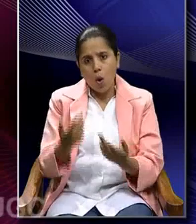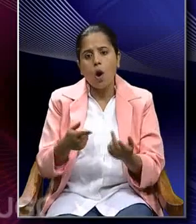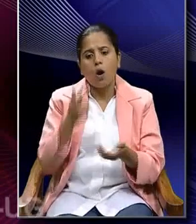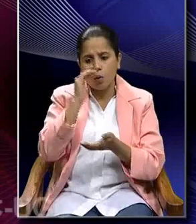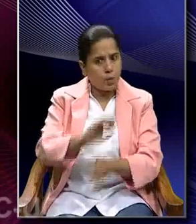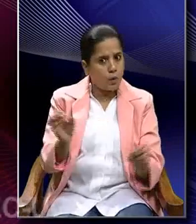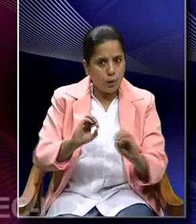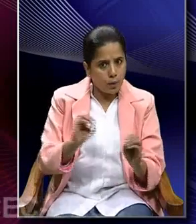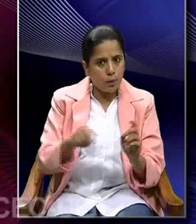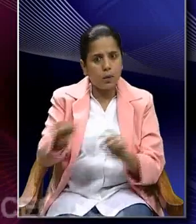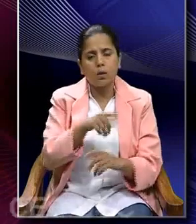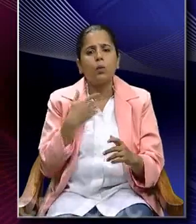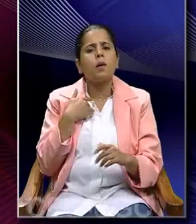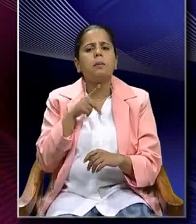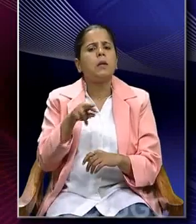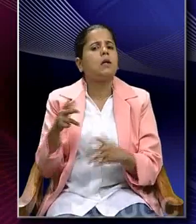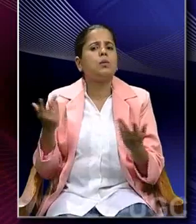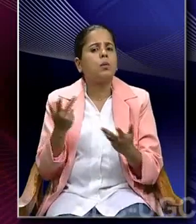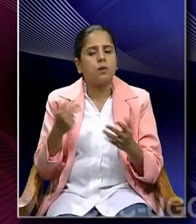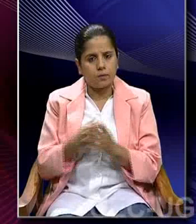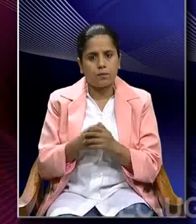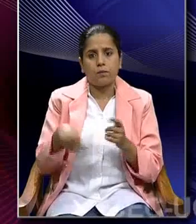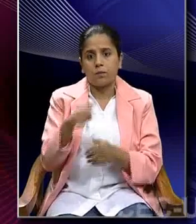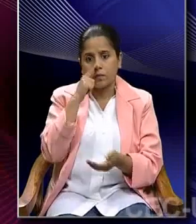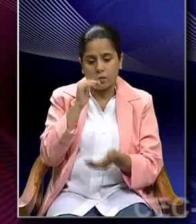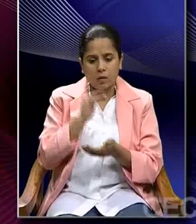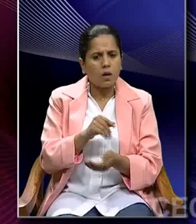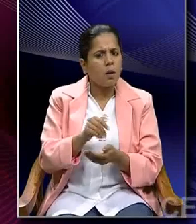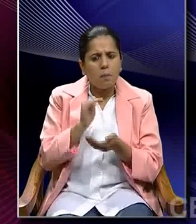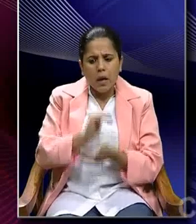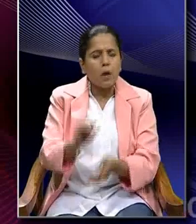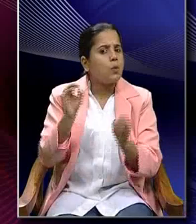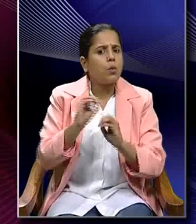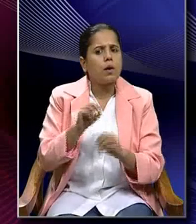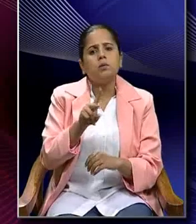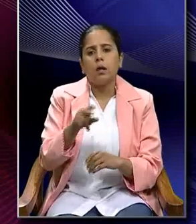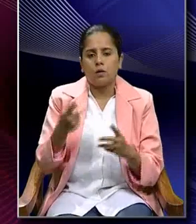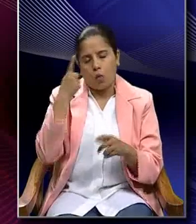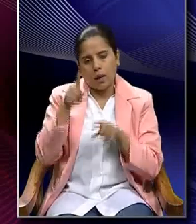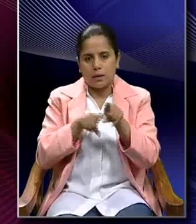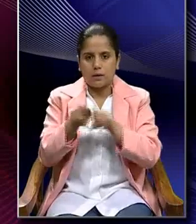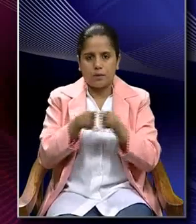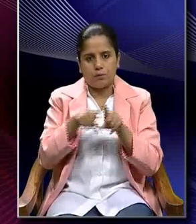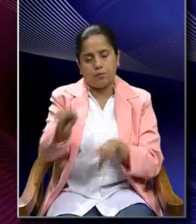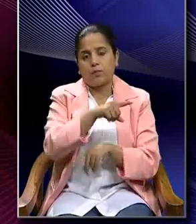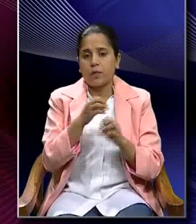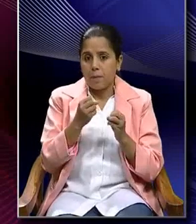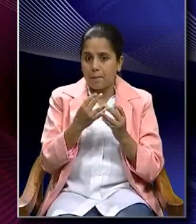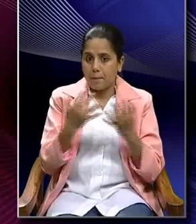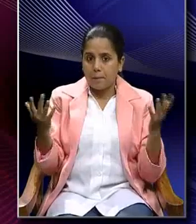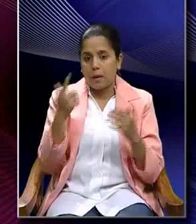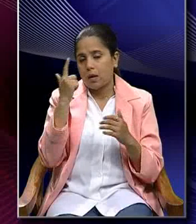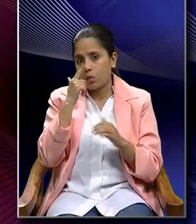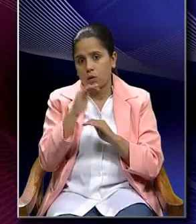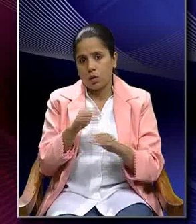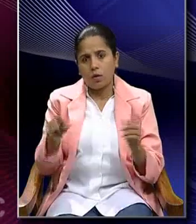not born. What do I mean by saying a girl child is not born? For example, a lot of girls,